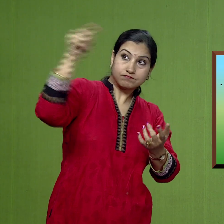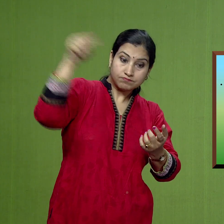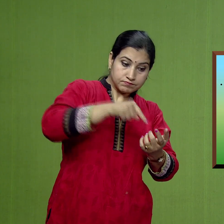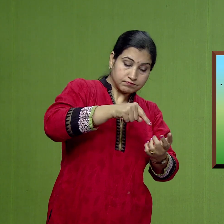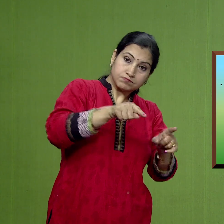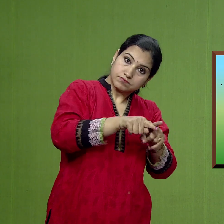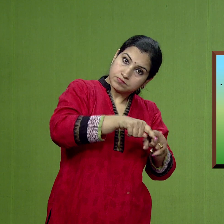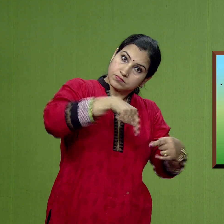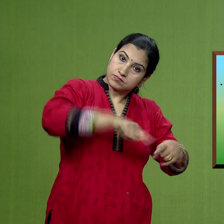sunlight.